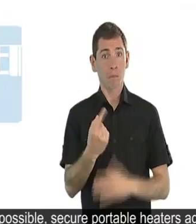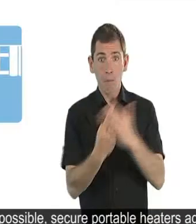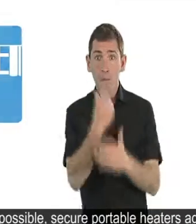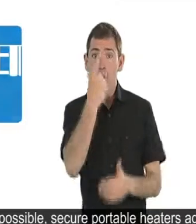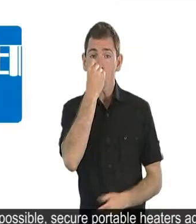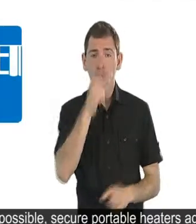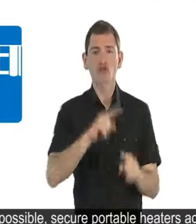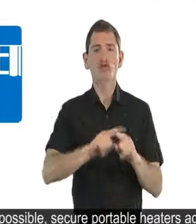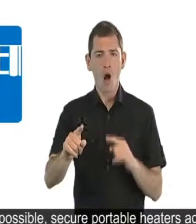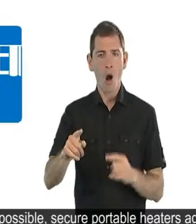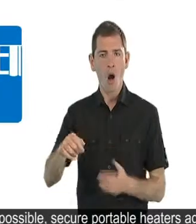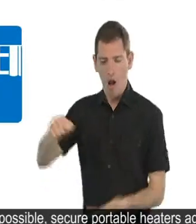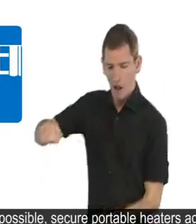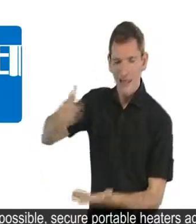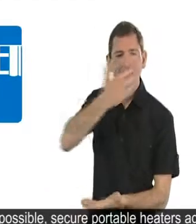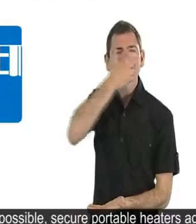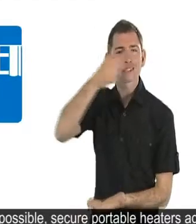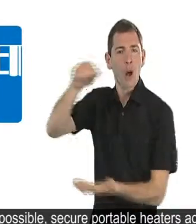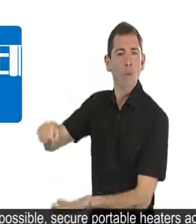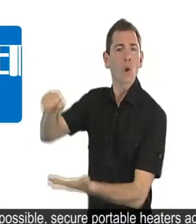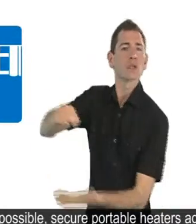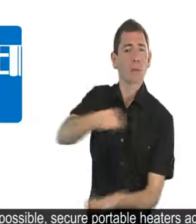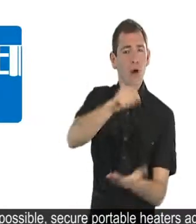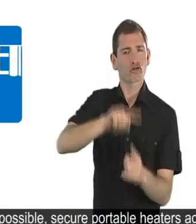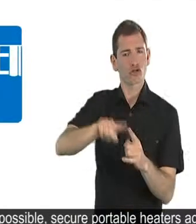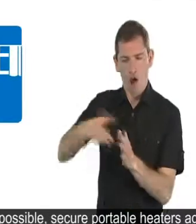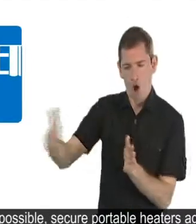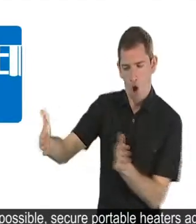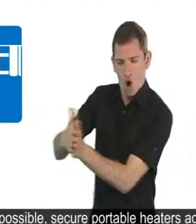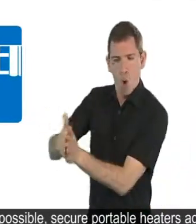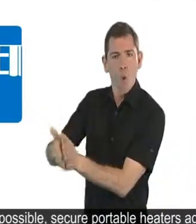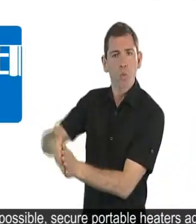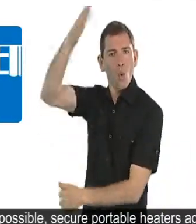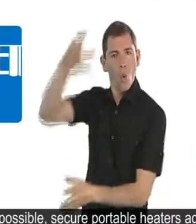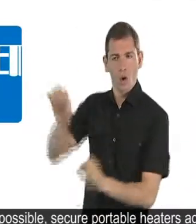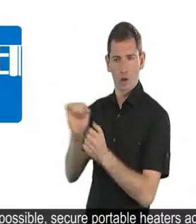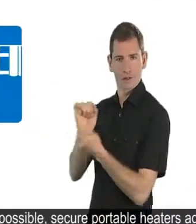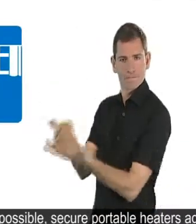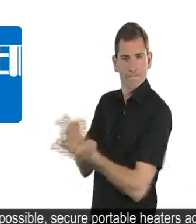If possible, secure portable heaters against a wall to stop them falling over.